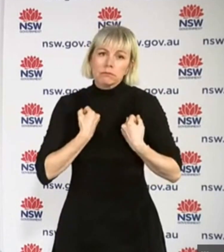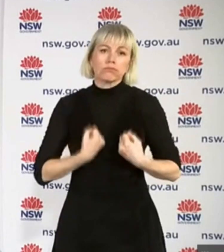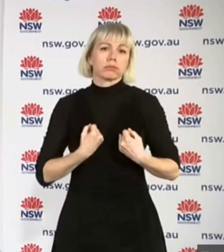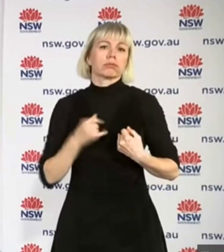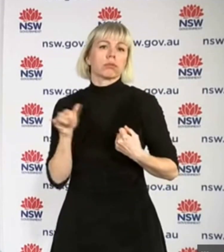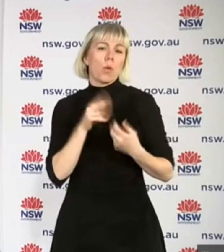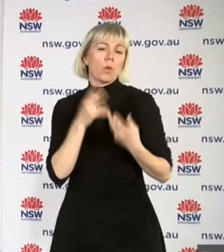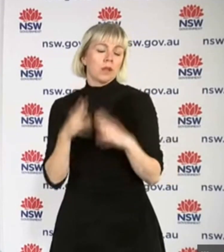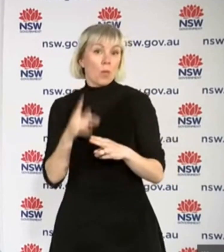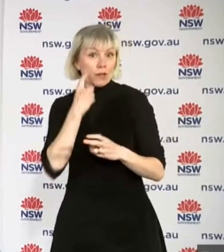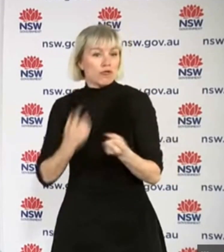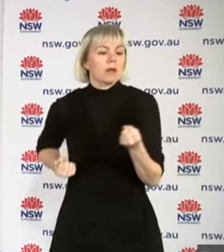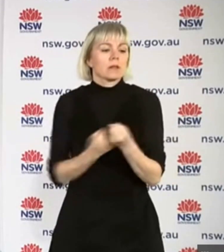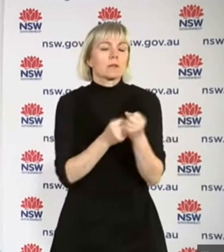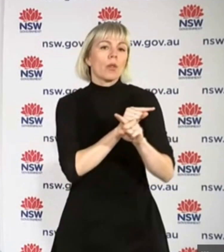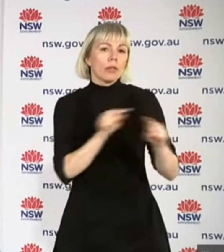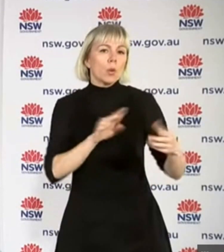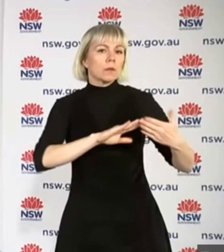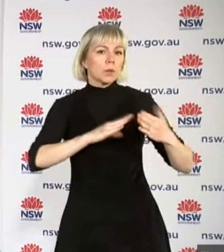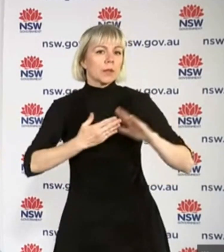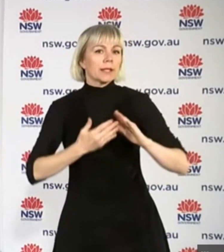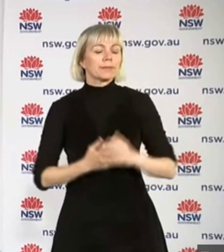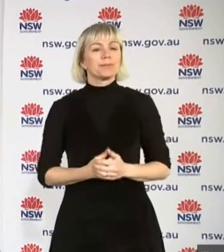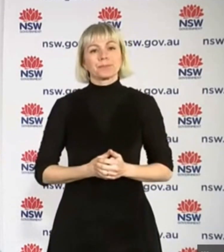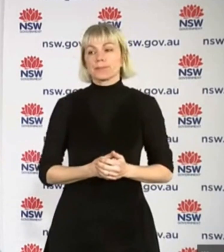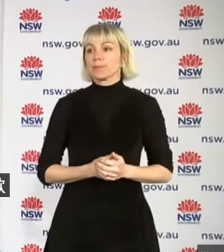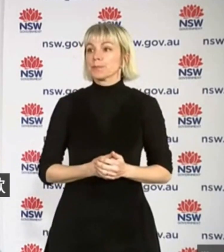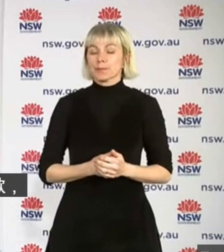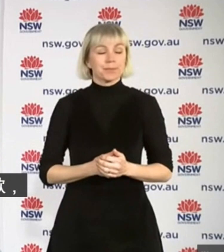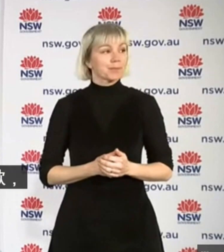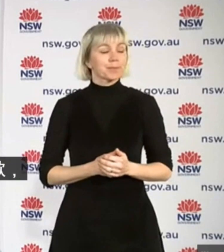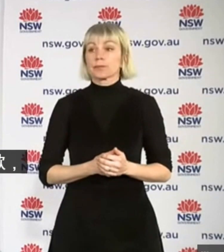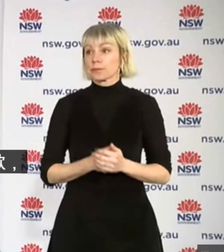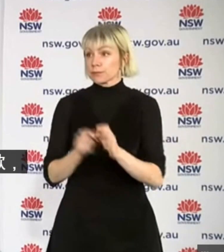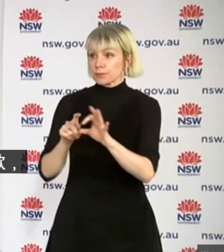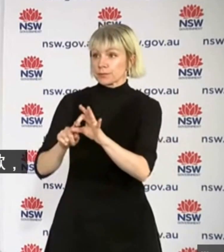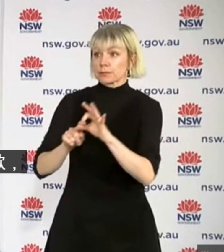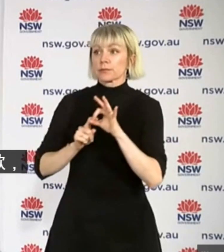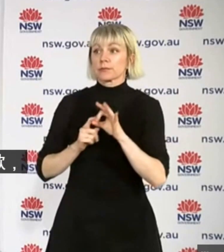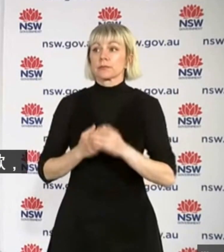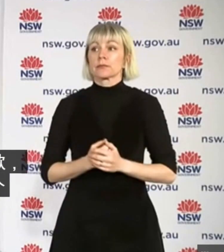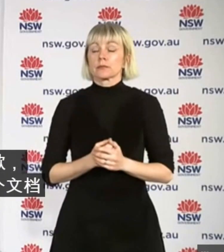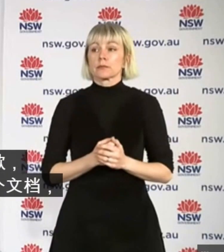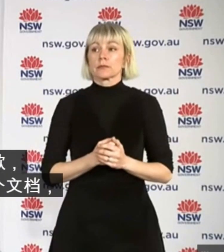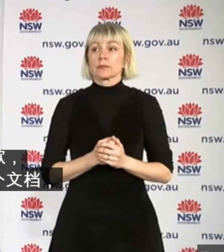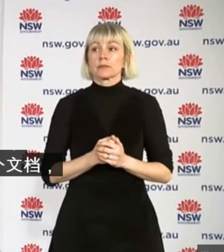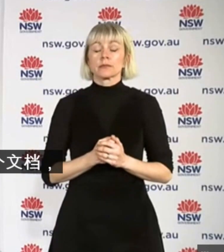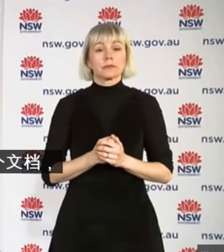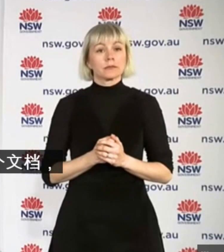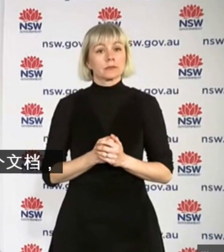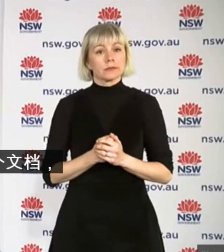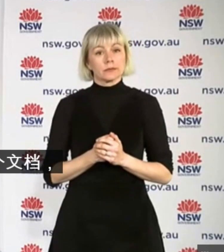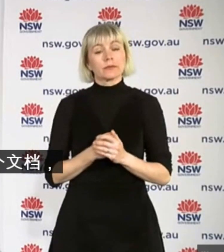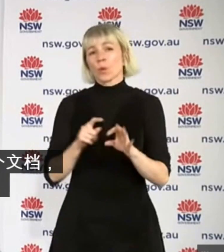those communities. Premier, will QR codes I'll go back in a second, yes, sorry. Yeah. And this might be one for Dr. Chant as well, but for you,